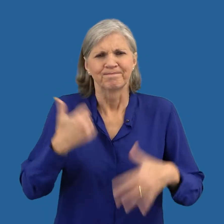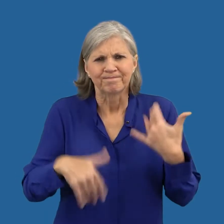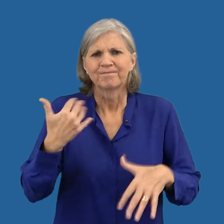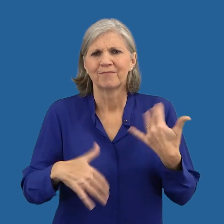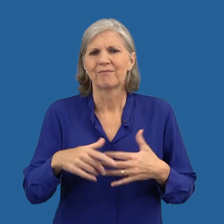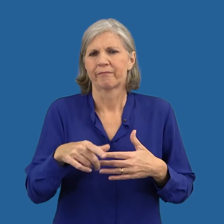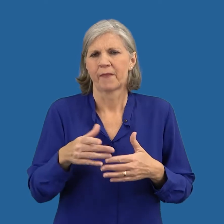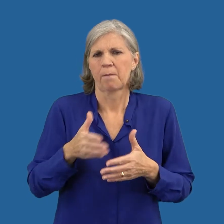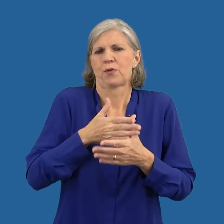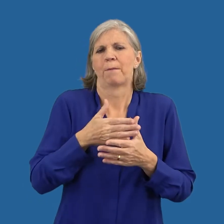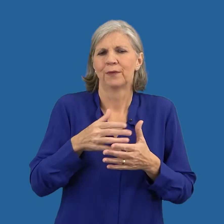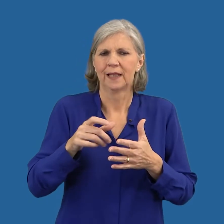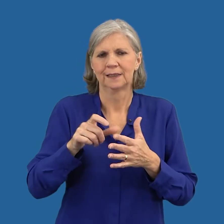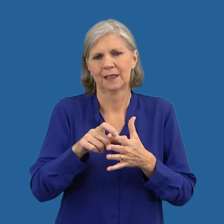Period pain, primary dysmenorrhea.